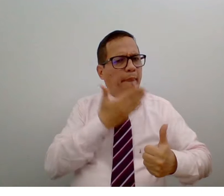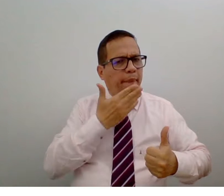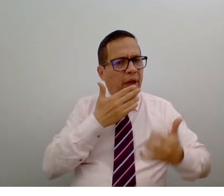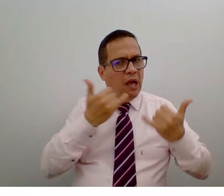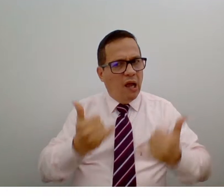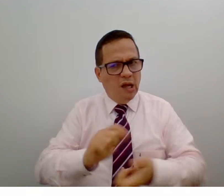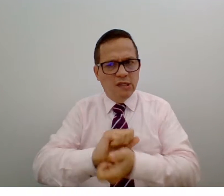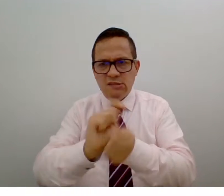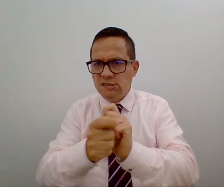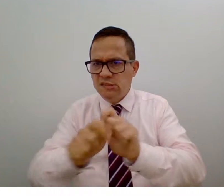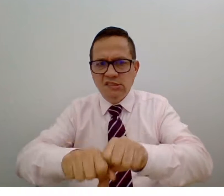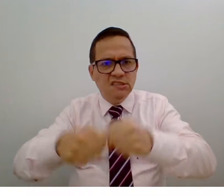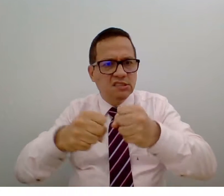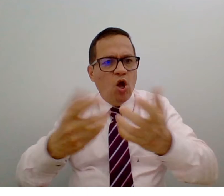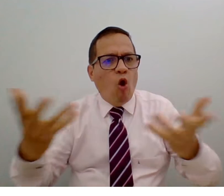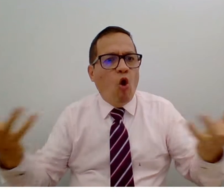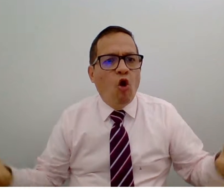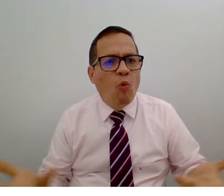is now.